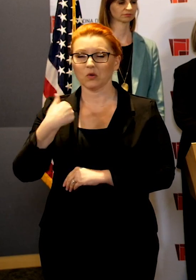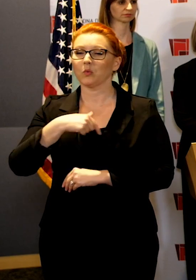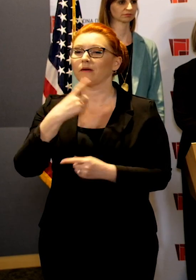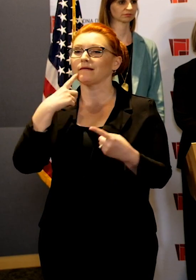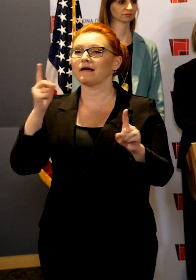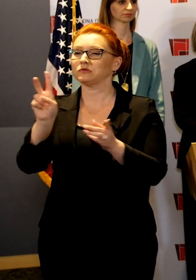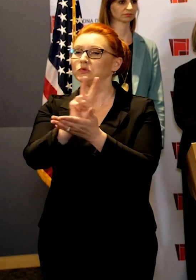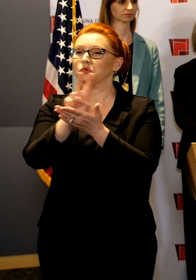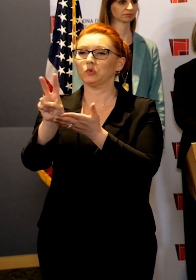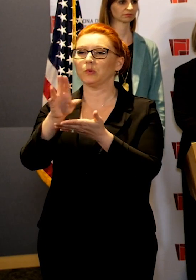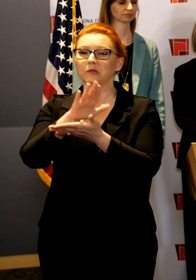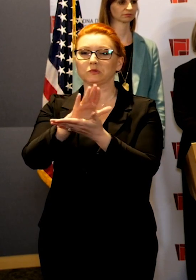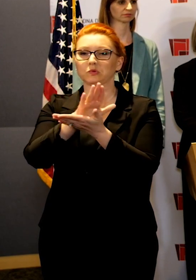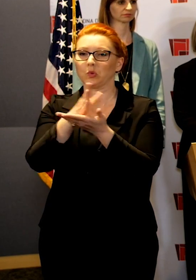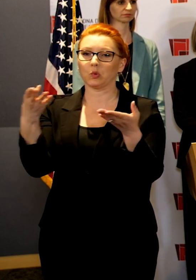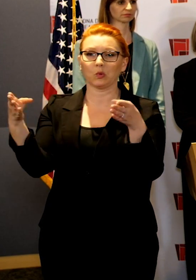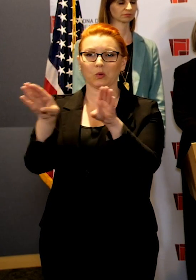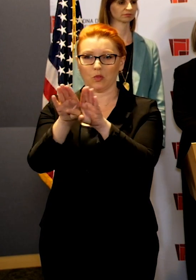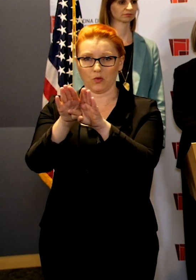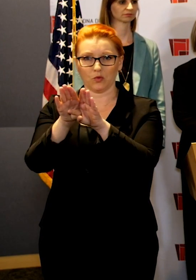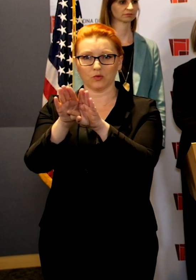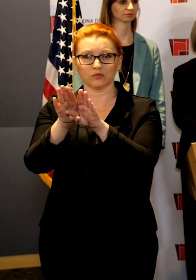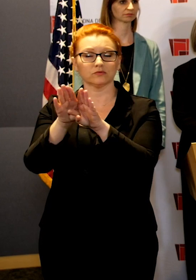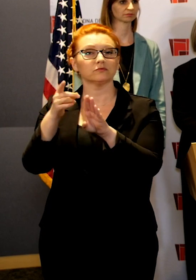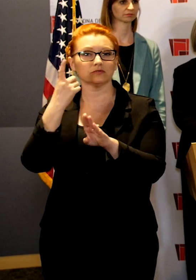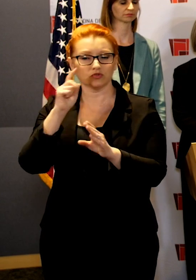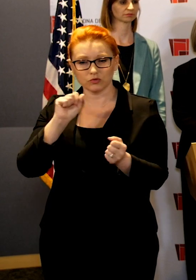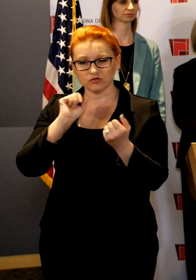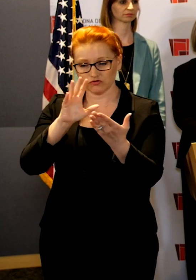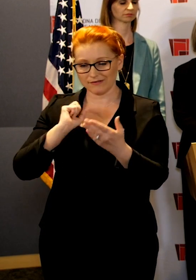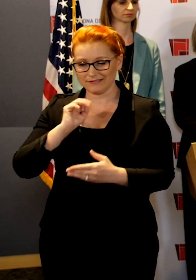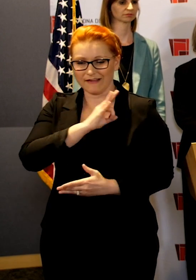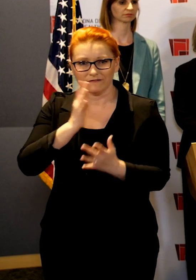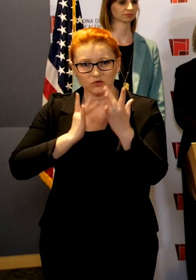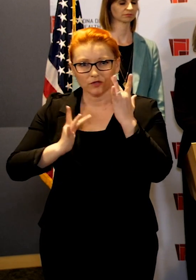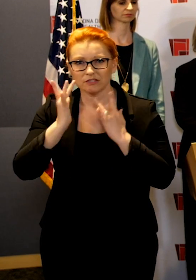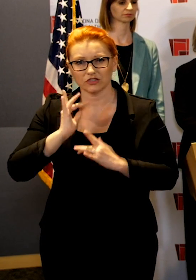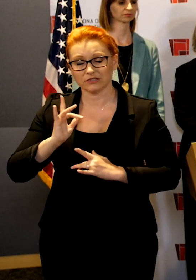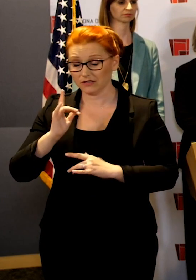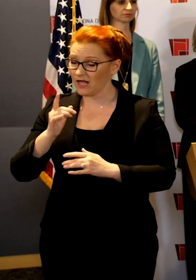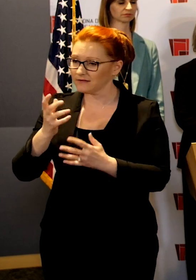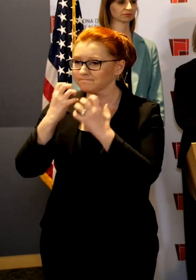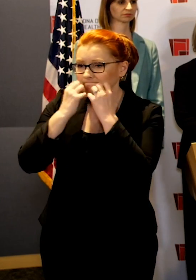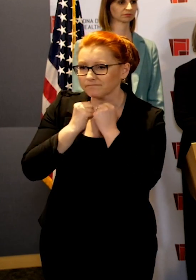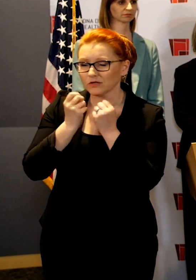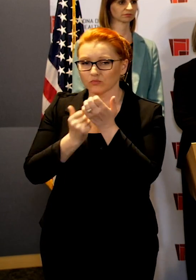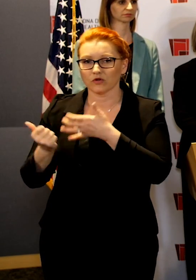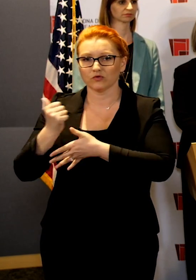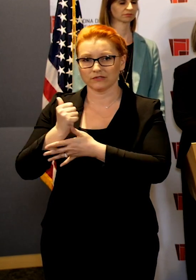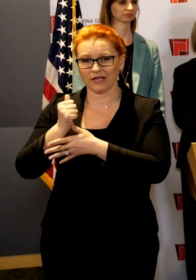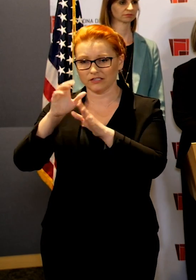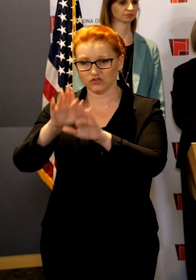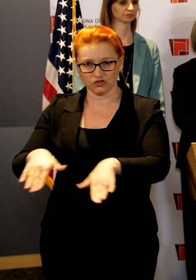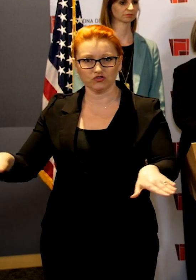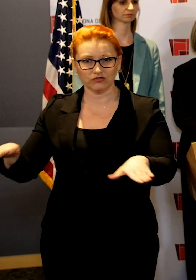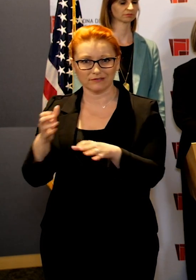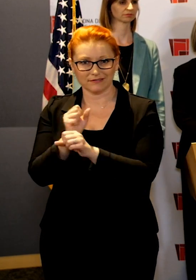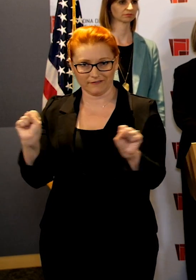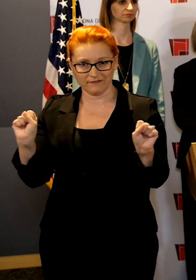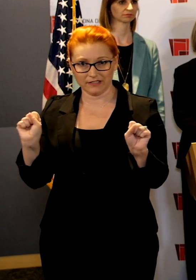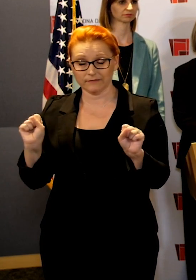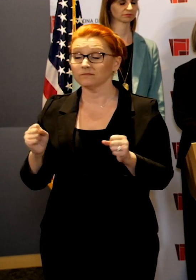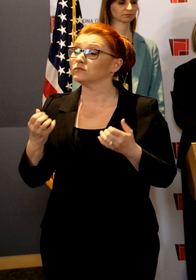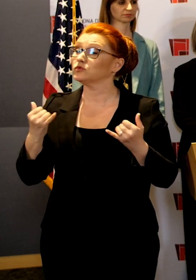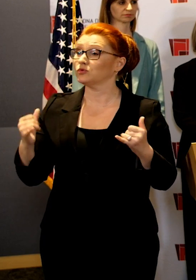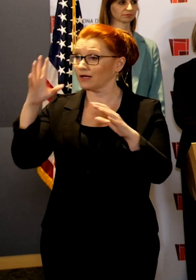closure to address staffing shortages and prioritize Arizona children. Superintendent Hoffman is here